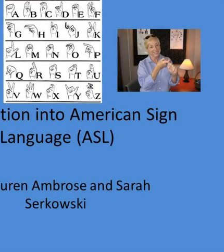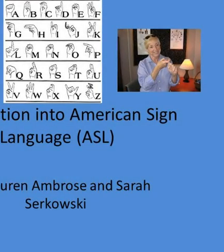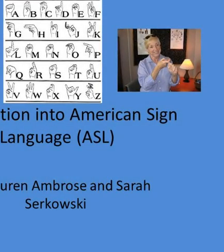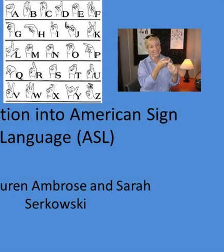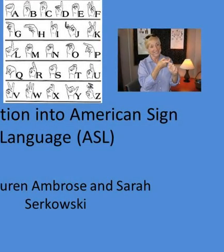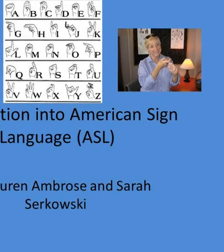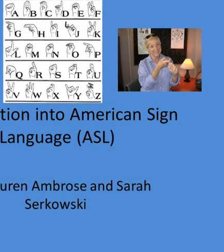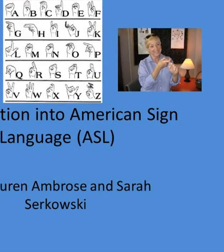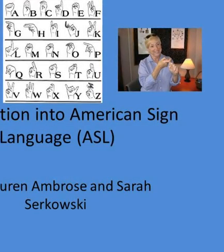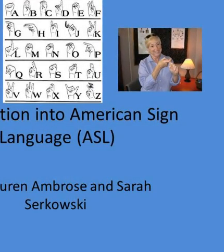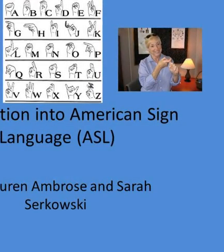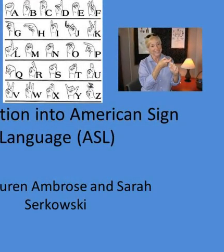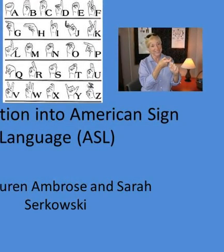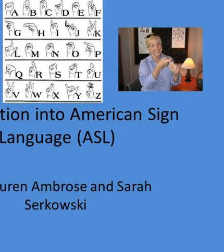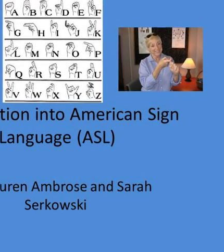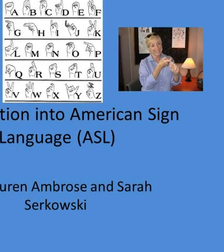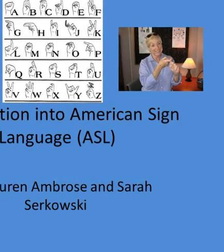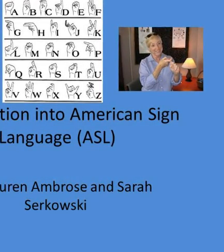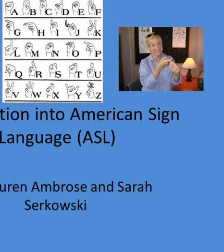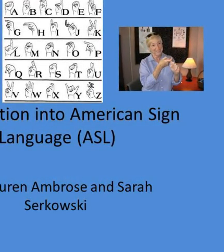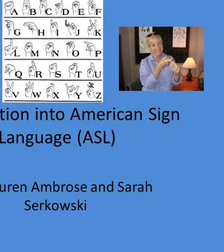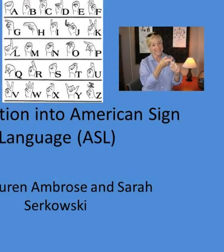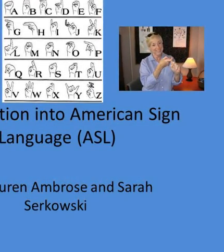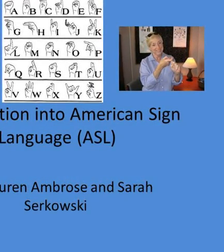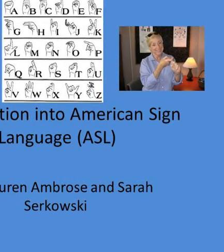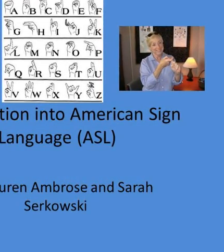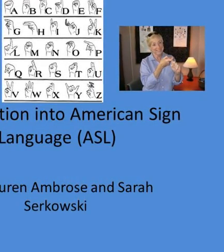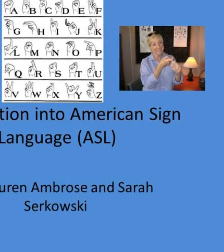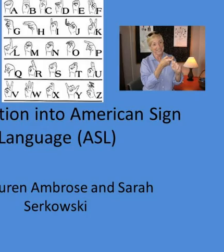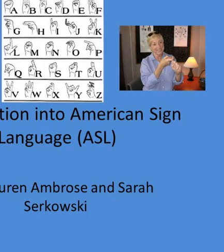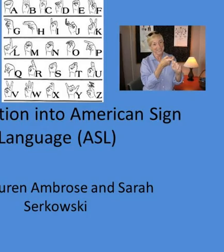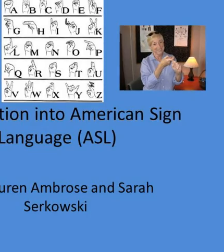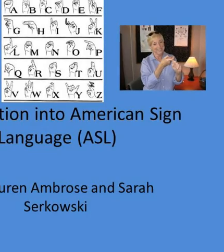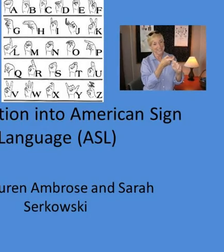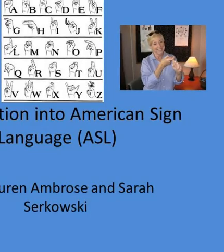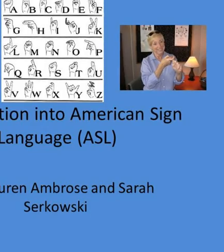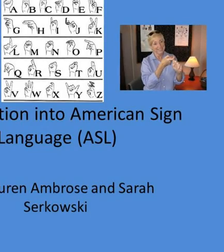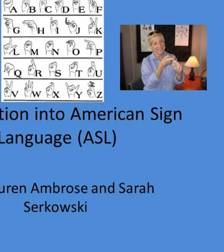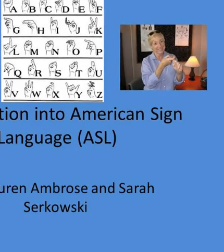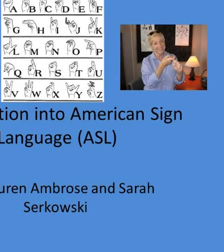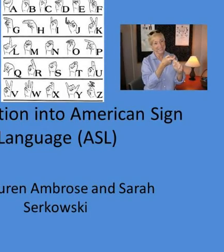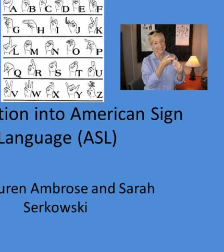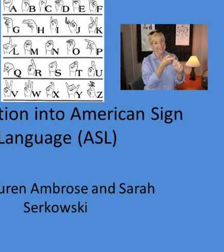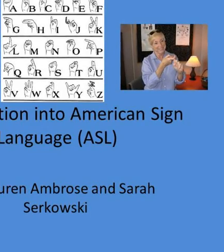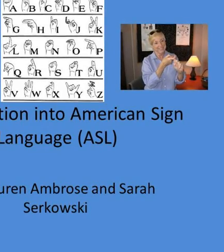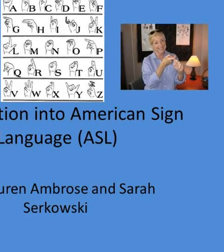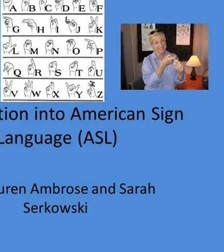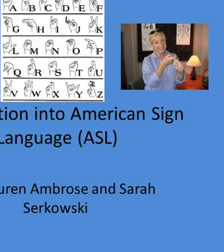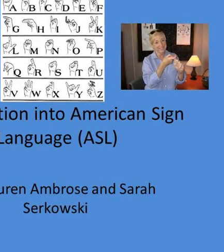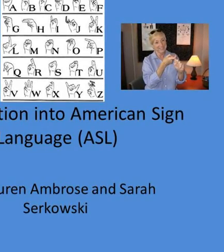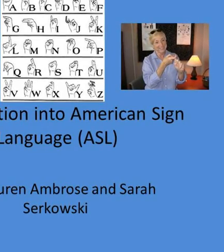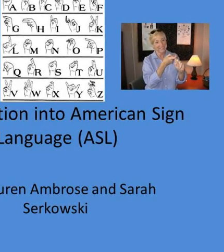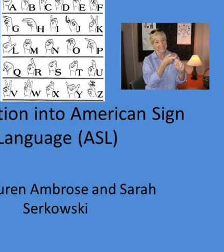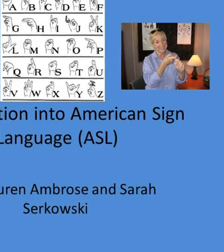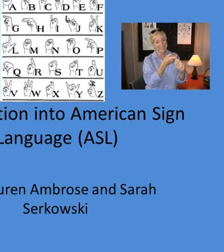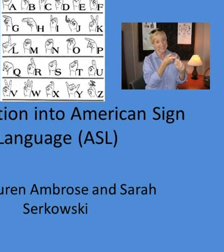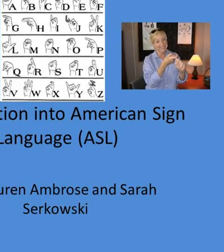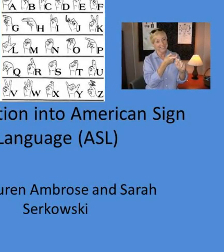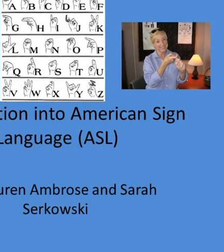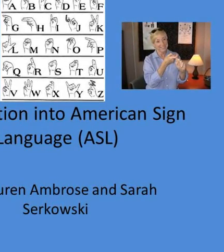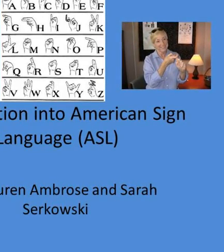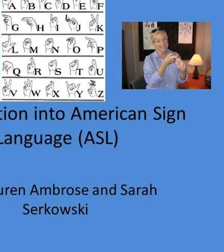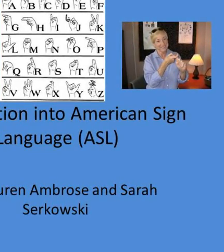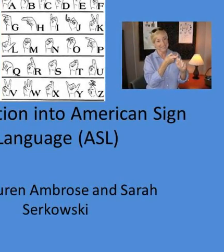Introduction into American Sign Language by Lauren Ambrose and Sarah Sirkowski. Most of you are familiar with the written